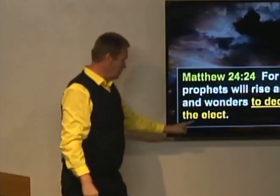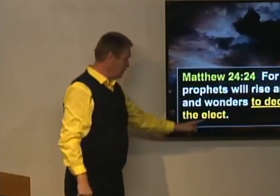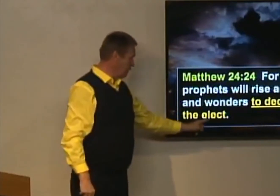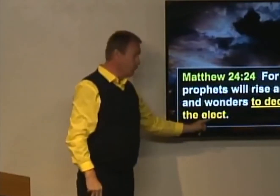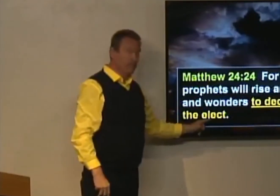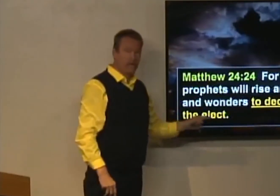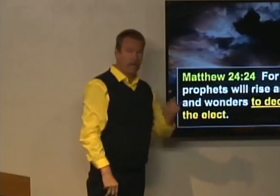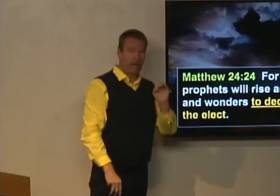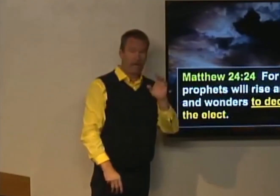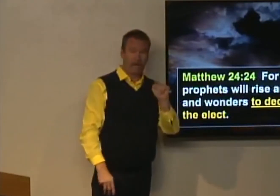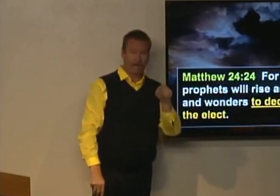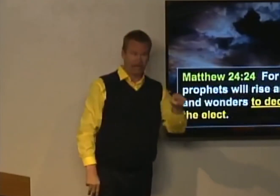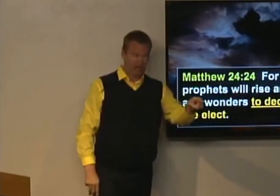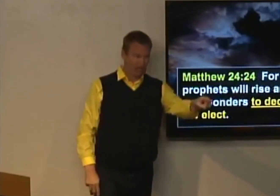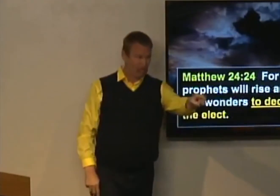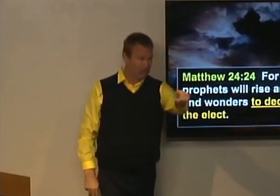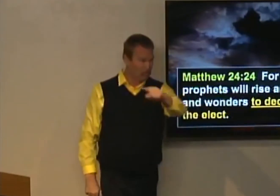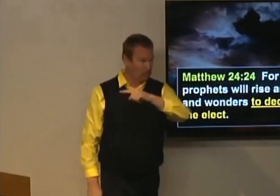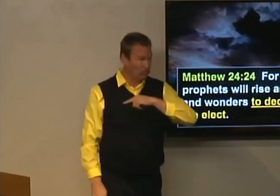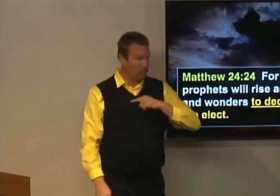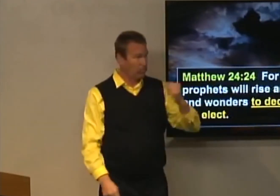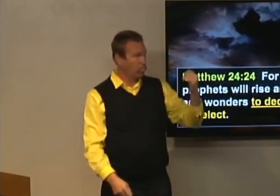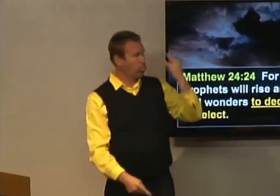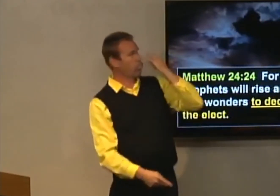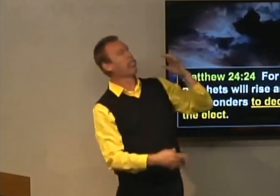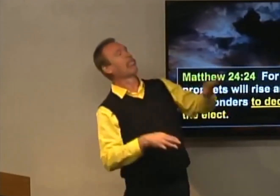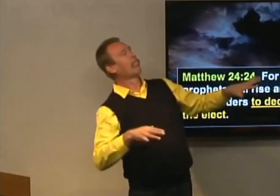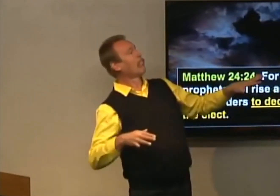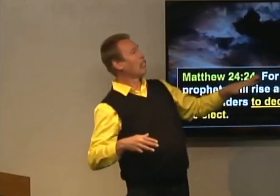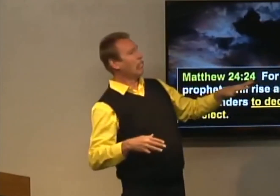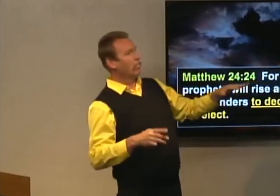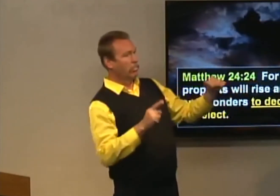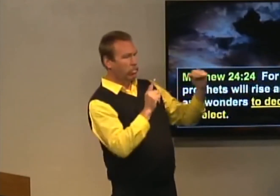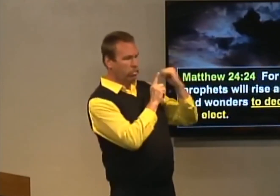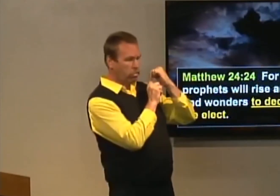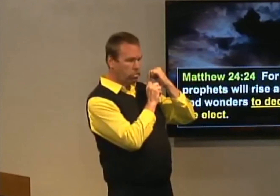It says, to deceive, if possible, even the elect,